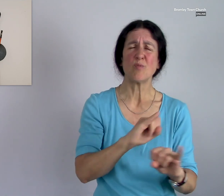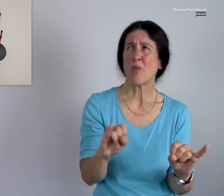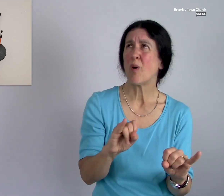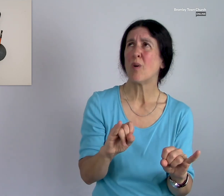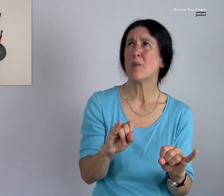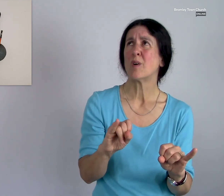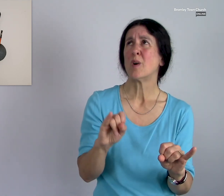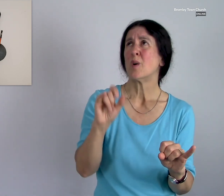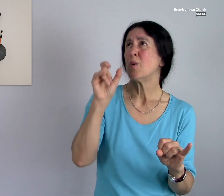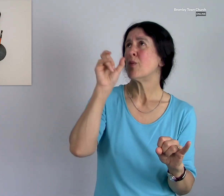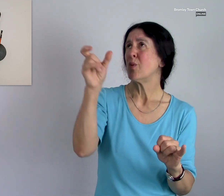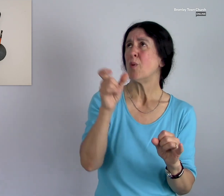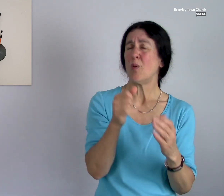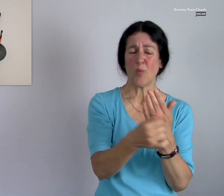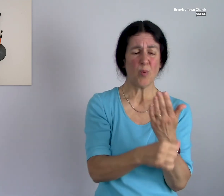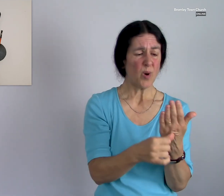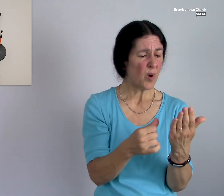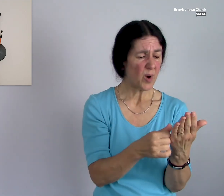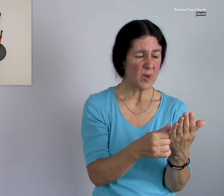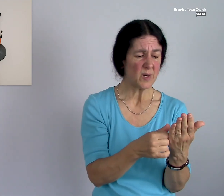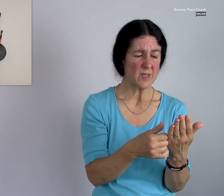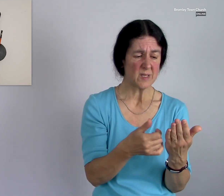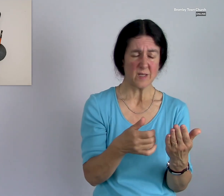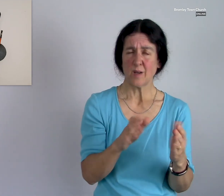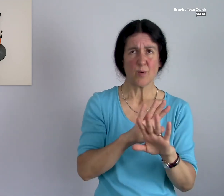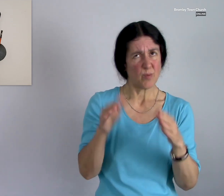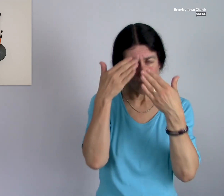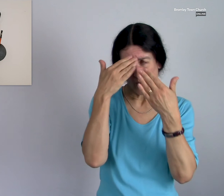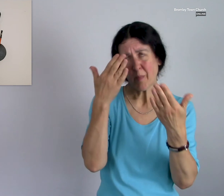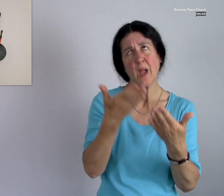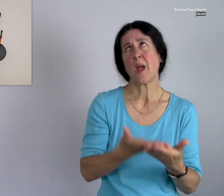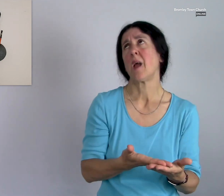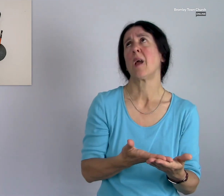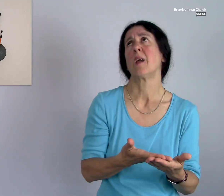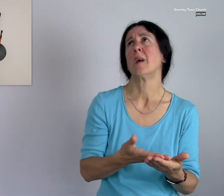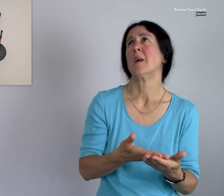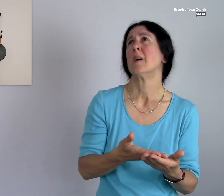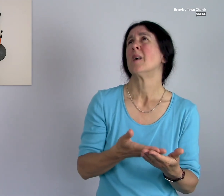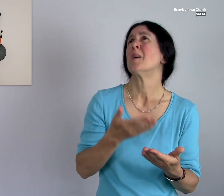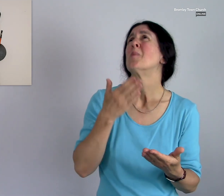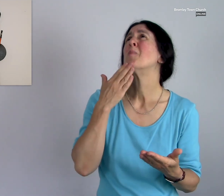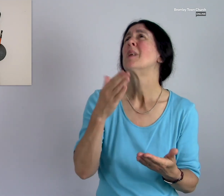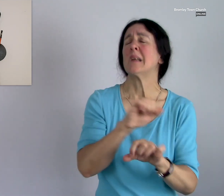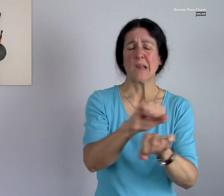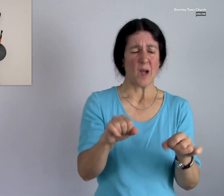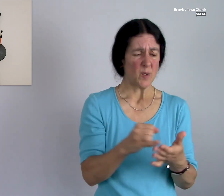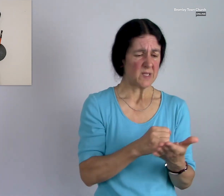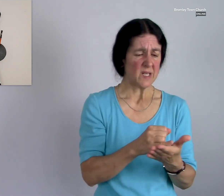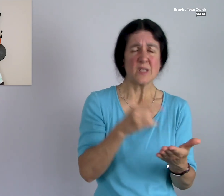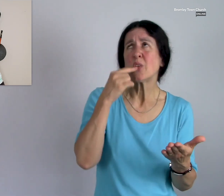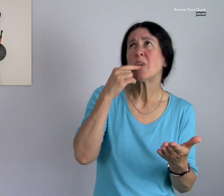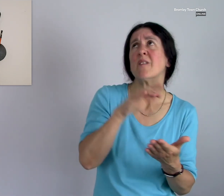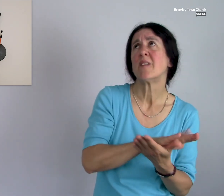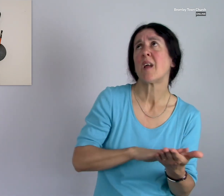your instructions. We're asking you to please forgive us our sins. Please cleanse us